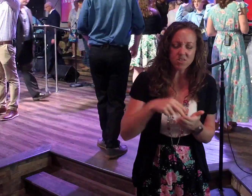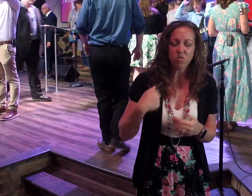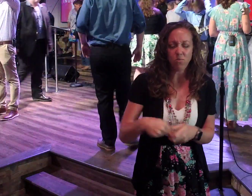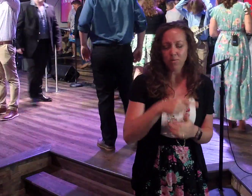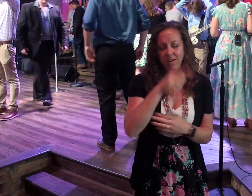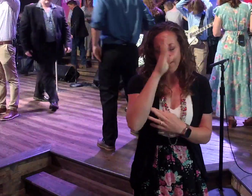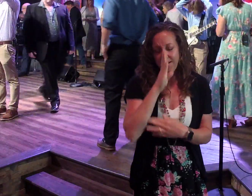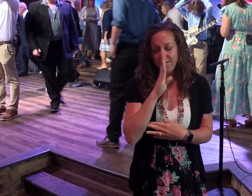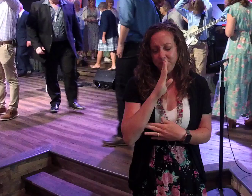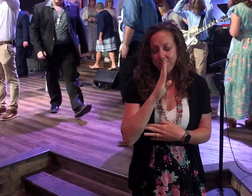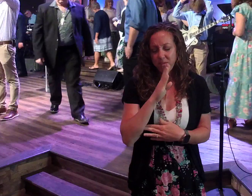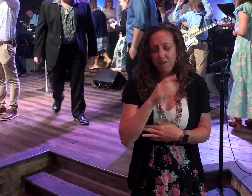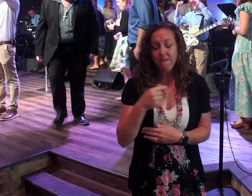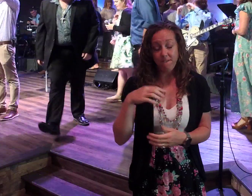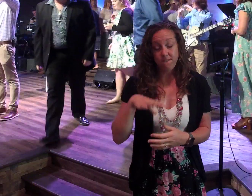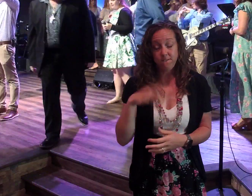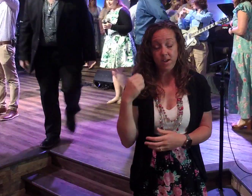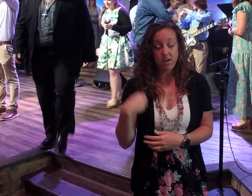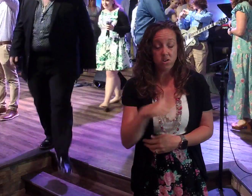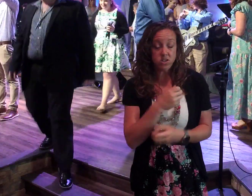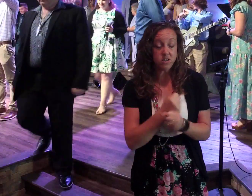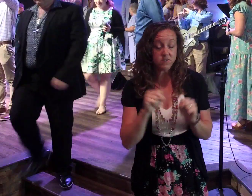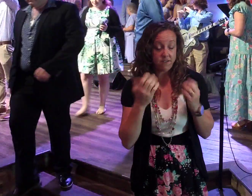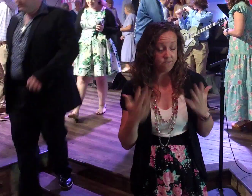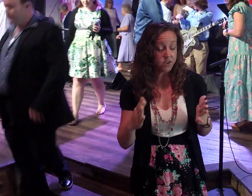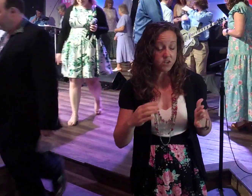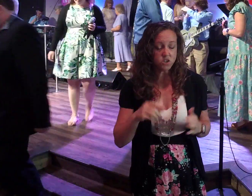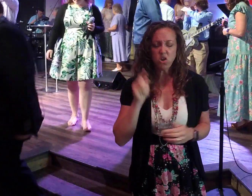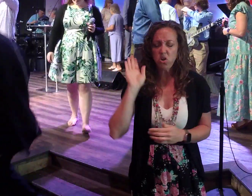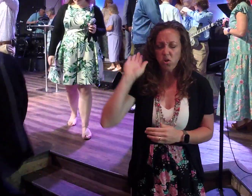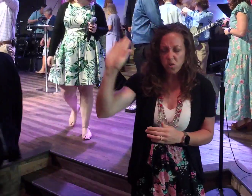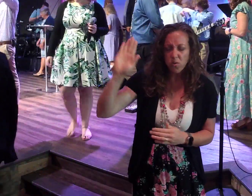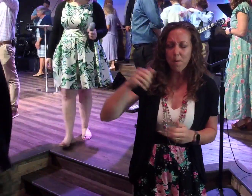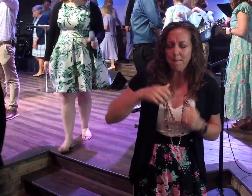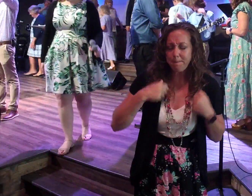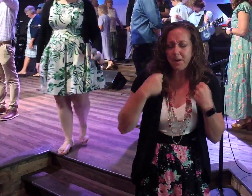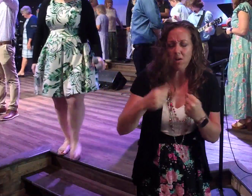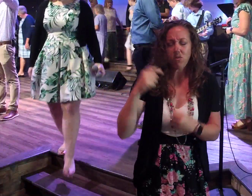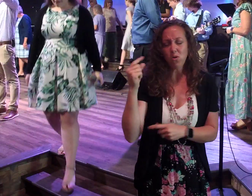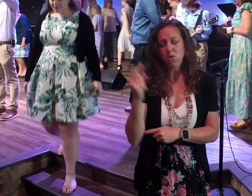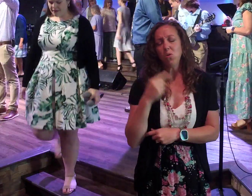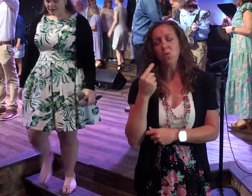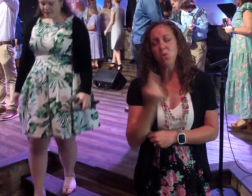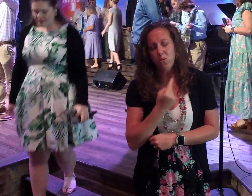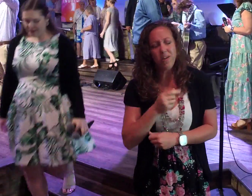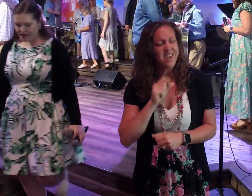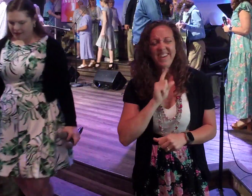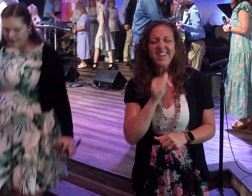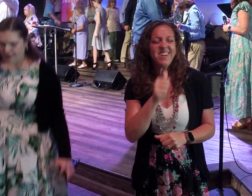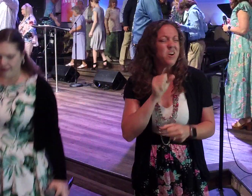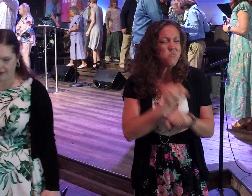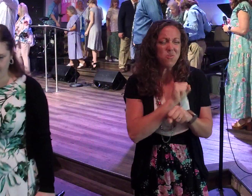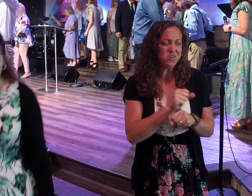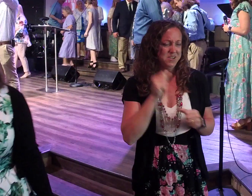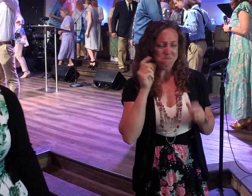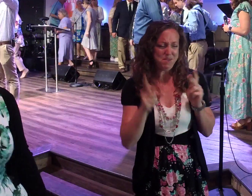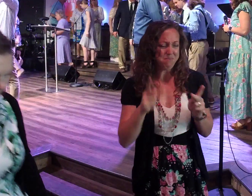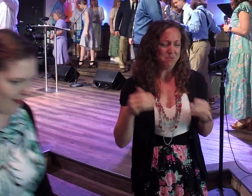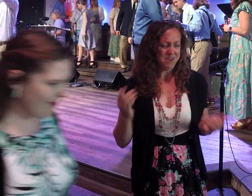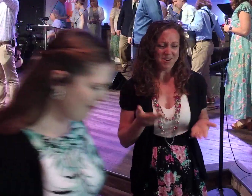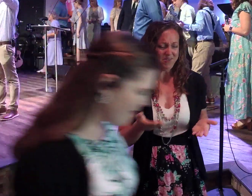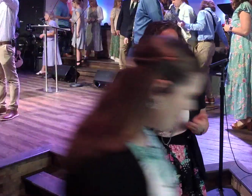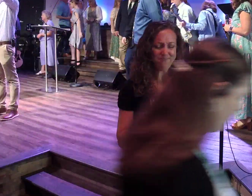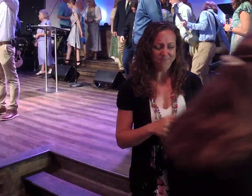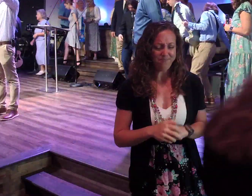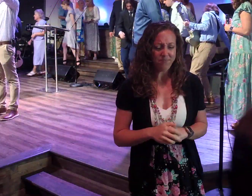we find ourselves saved by your power alone, Lord. Not by works that any man should boast, God,